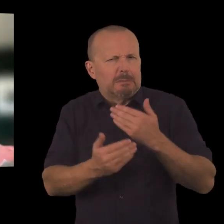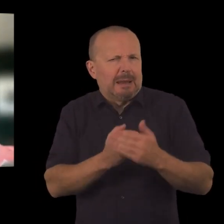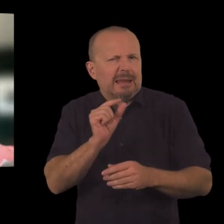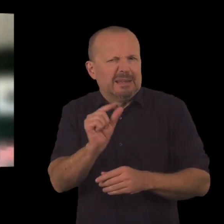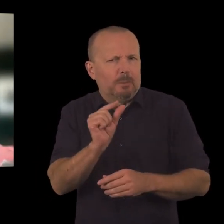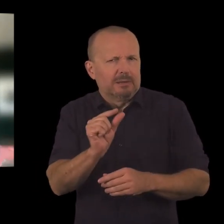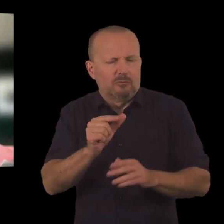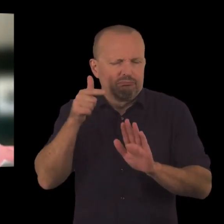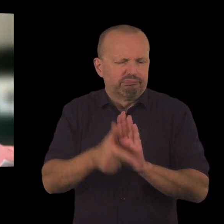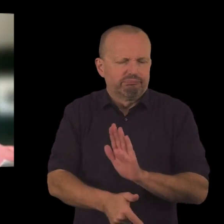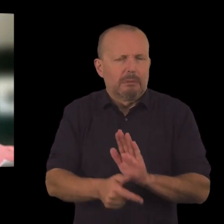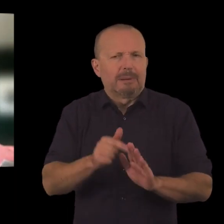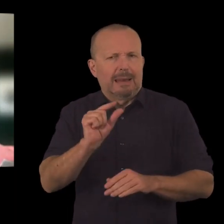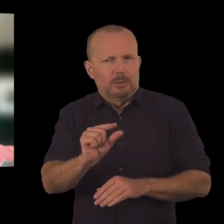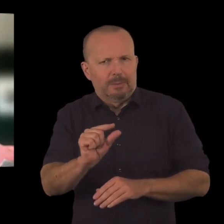us.